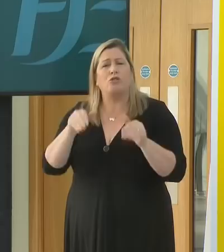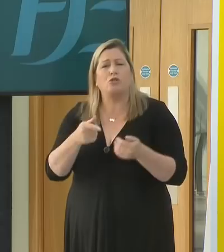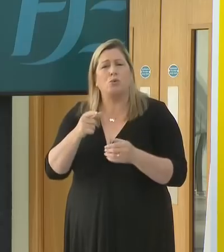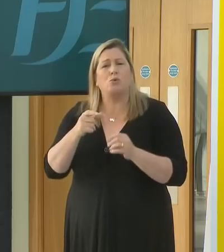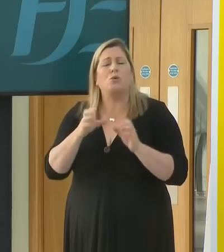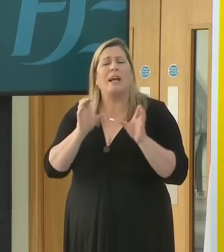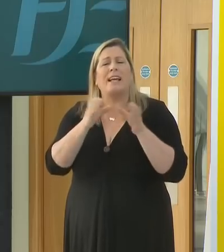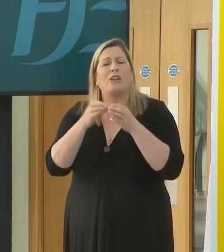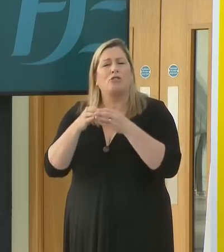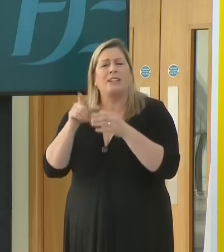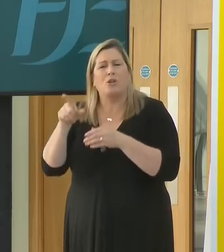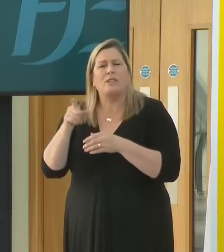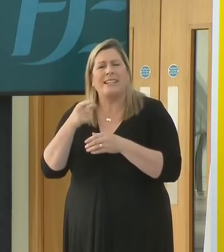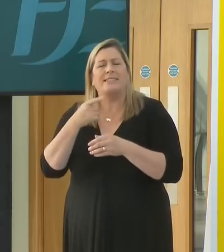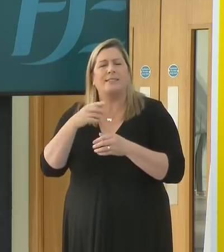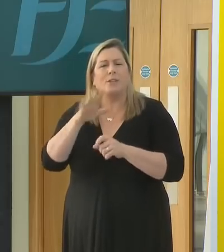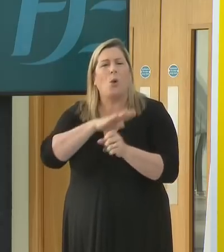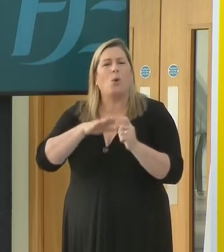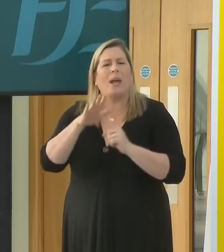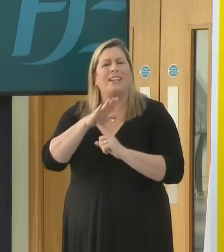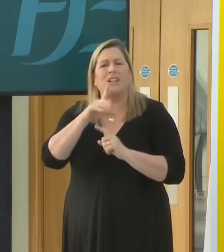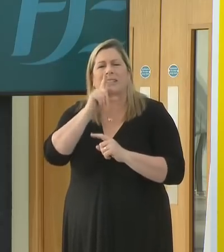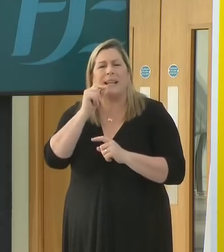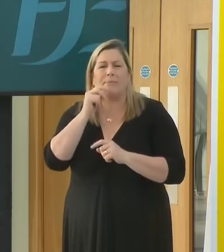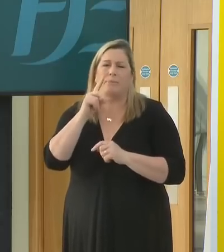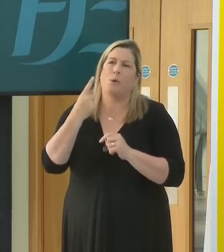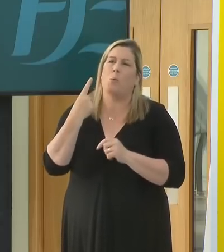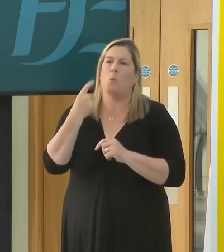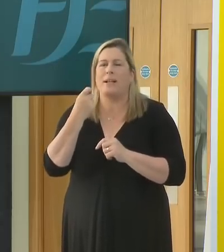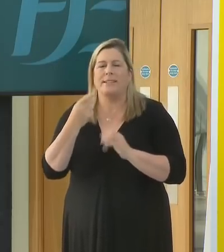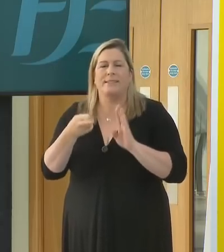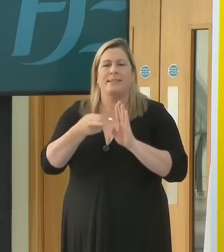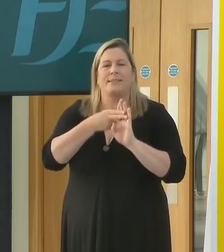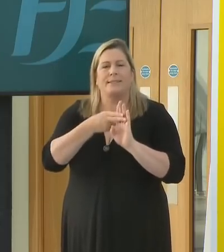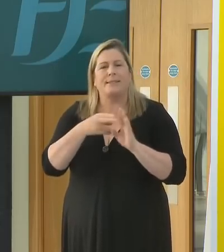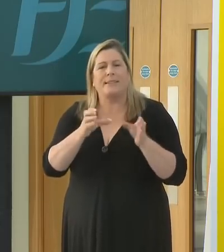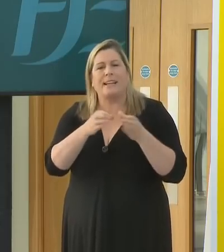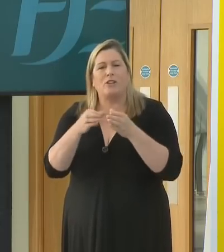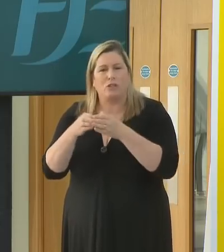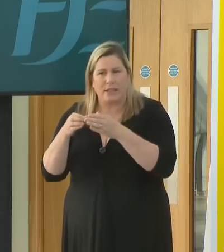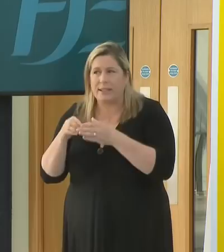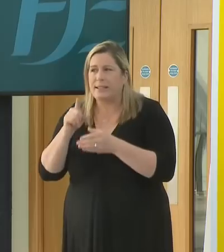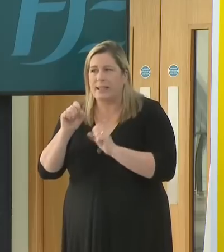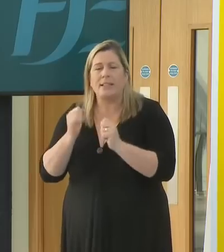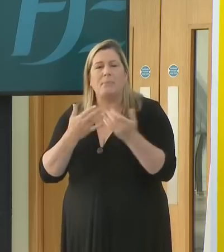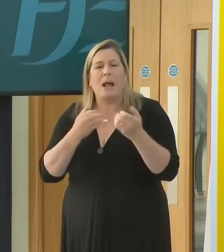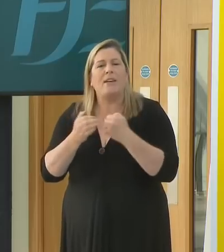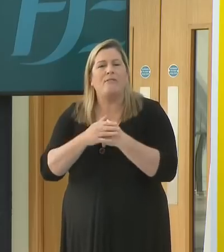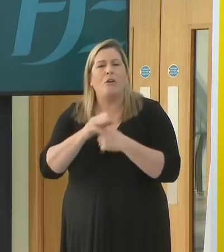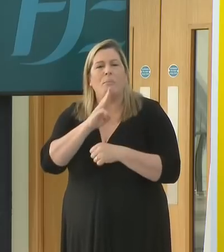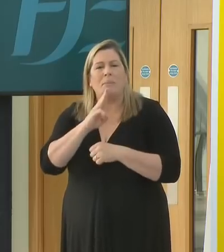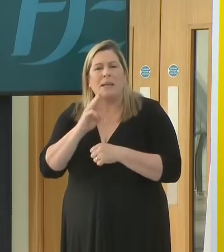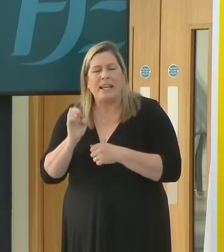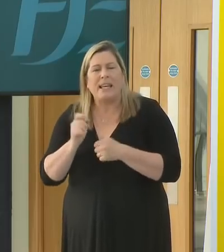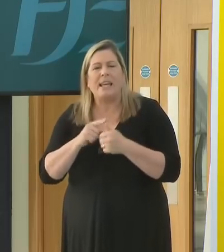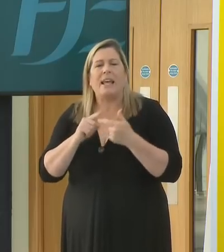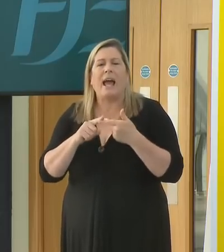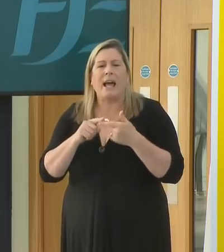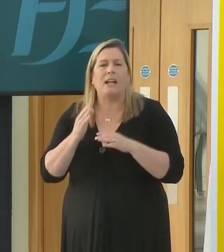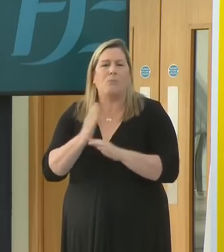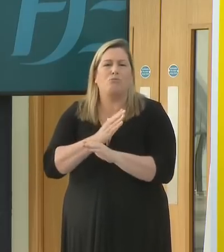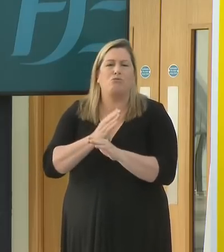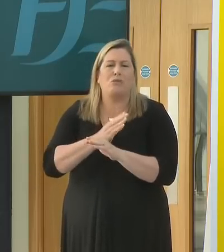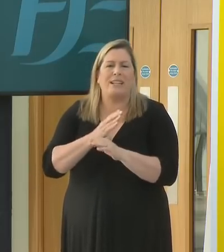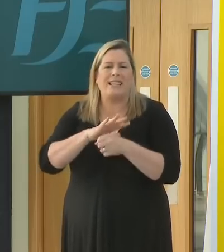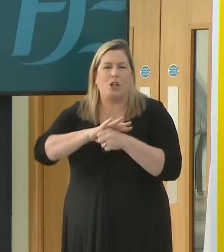that is the white category, where these are facilities that are just on a regular supply route now for PPE and pre-COVID